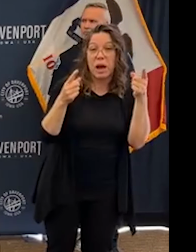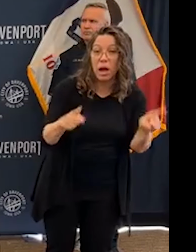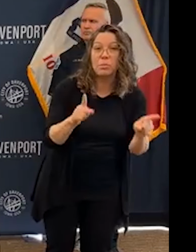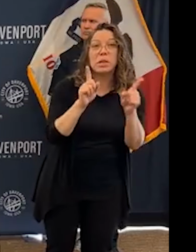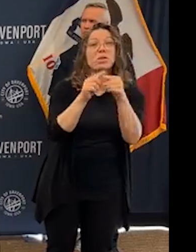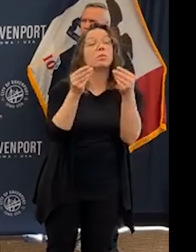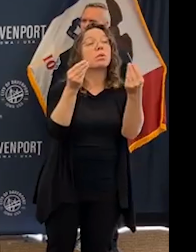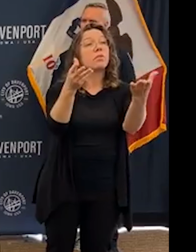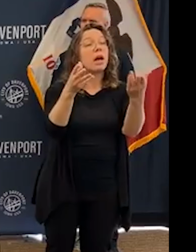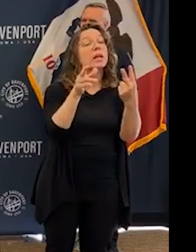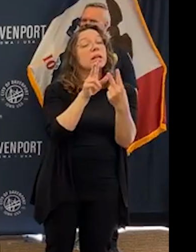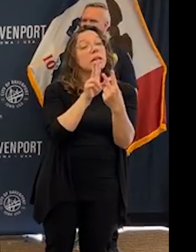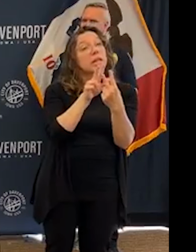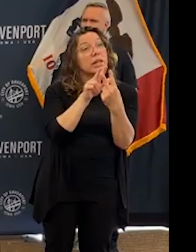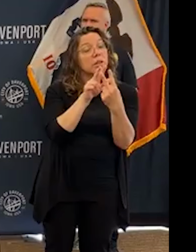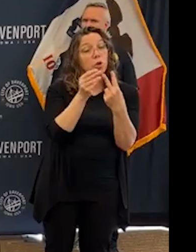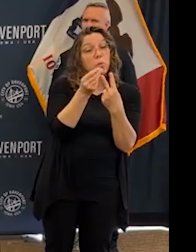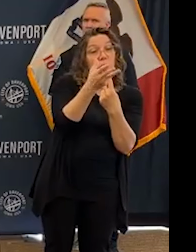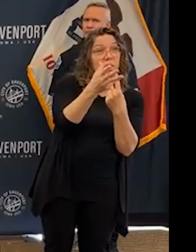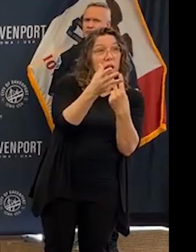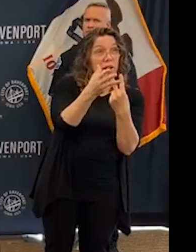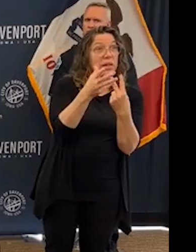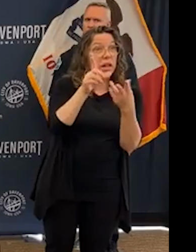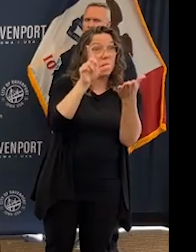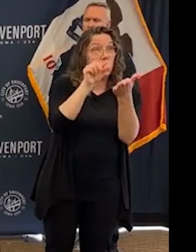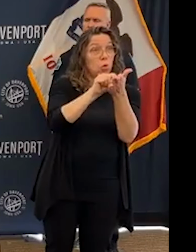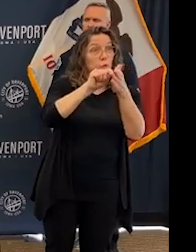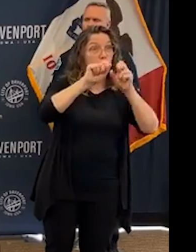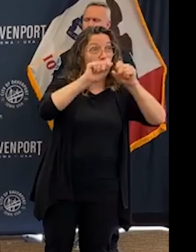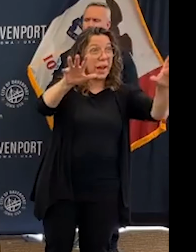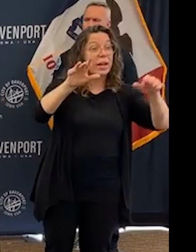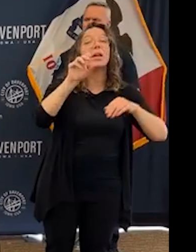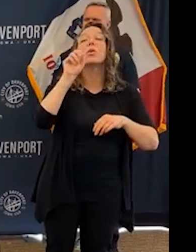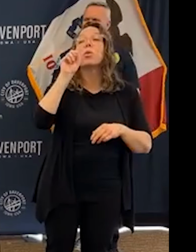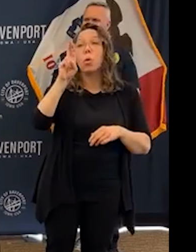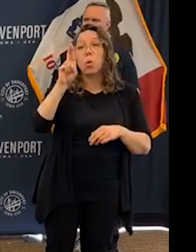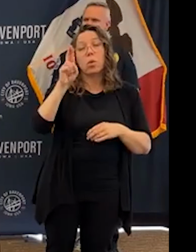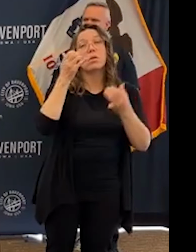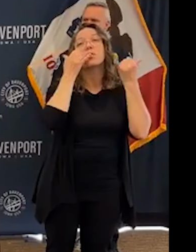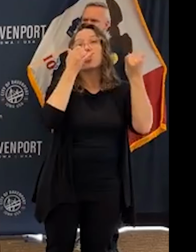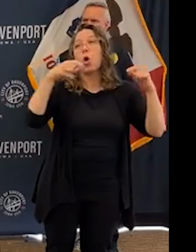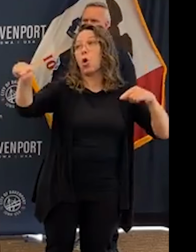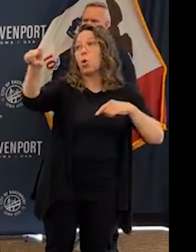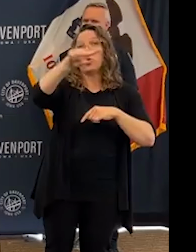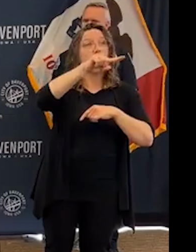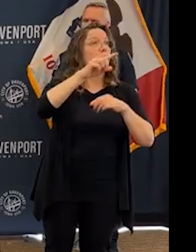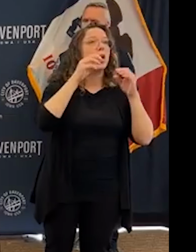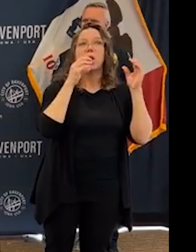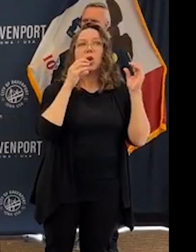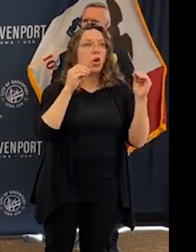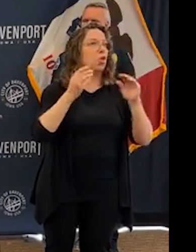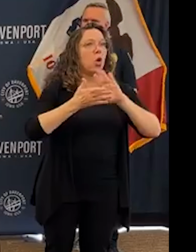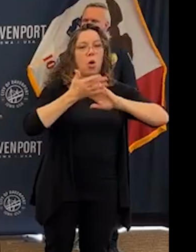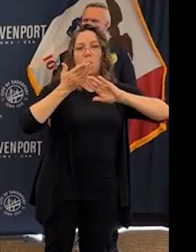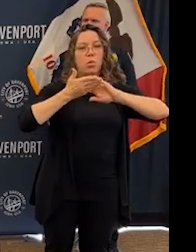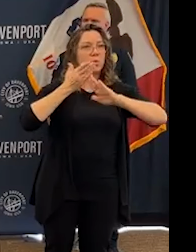it will be provided in writing, or we will call you. But there is no scheduled update